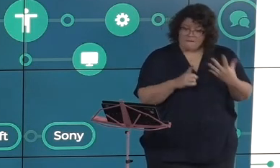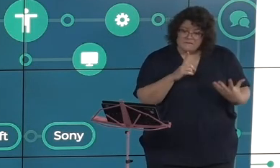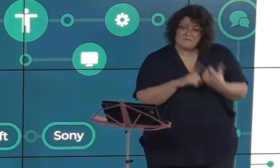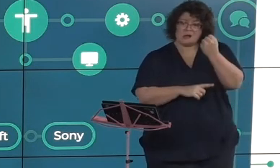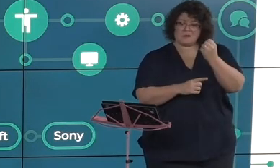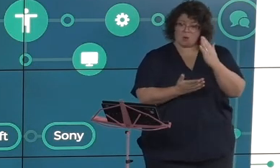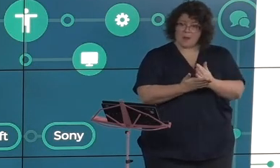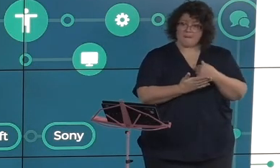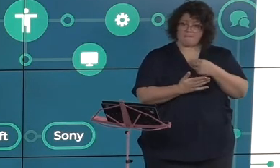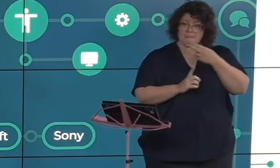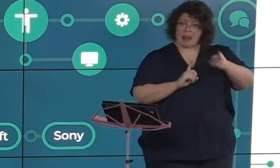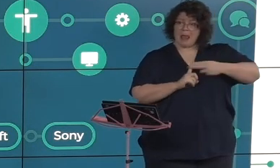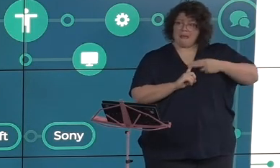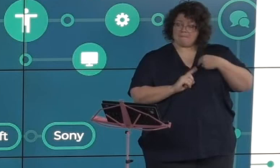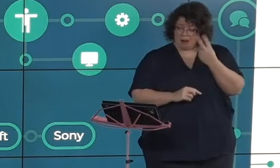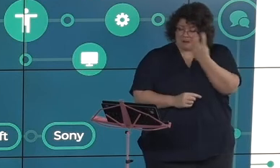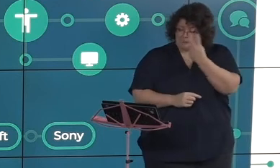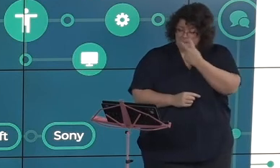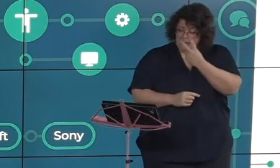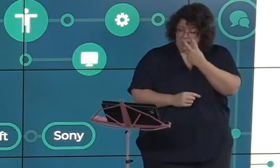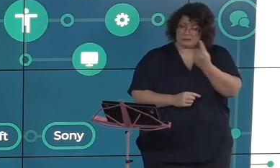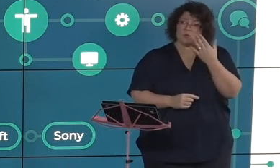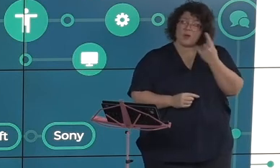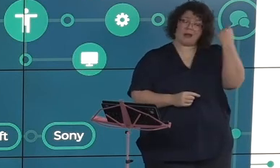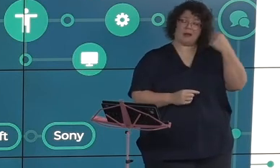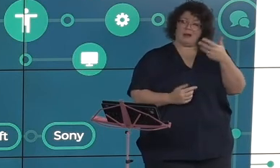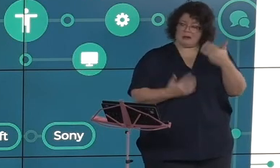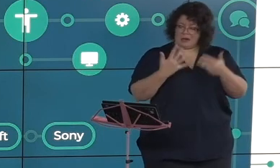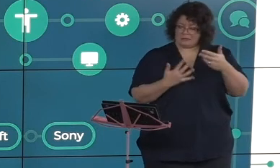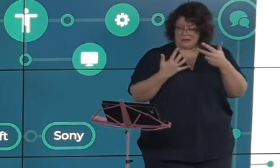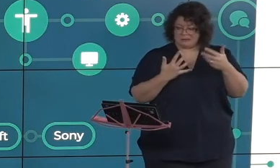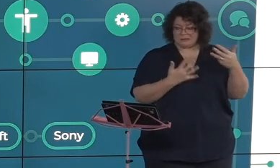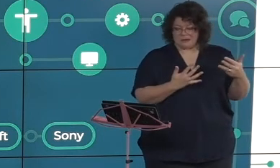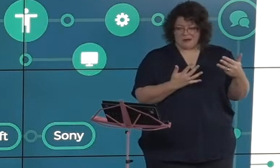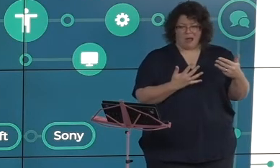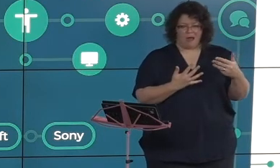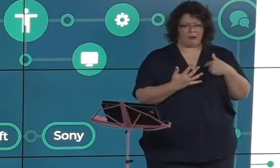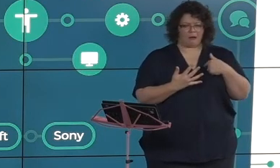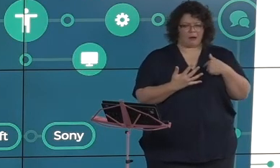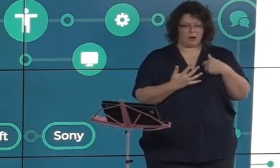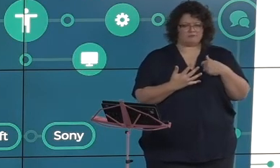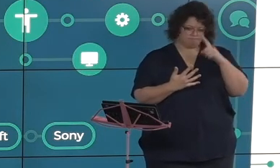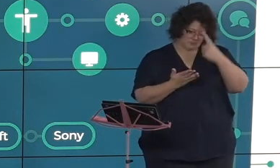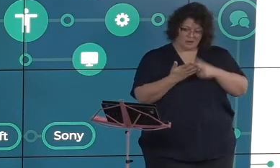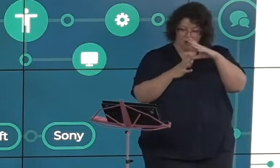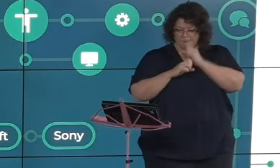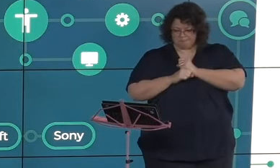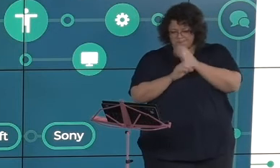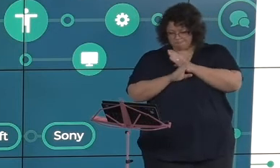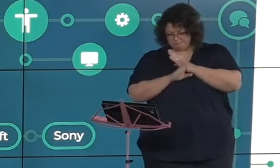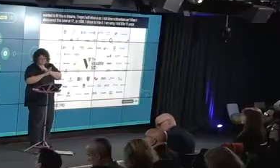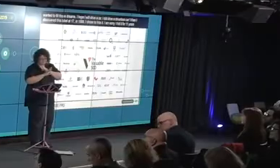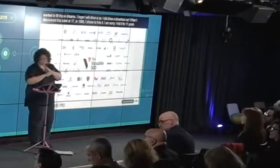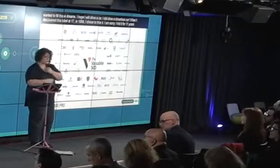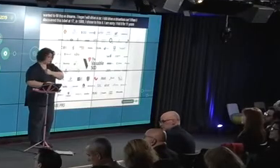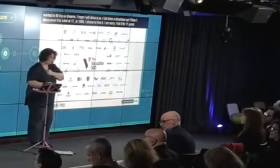it. And I am sorry. I hid it for 11 years. I went into Accenture as